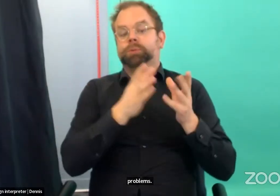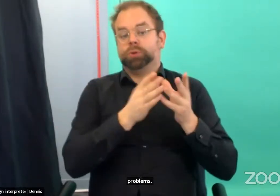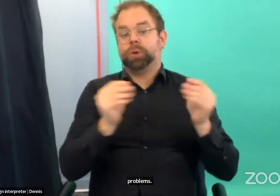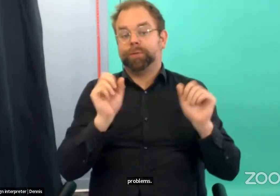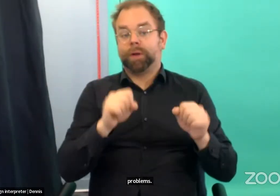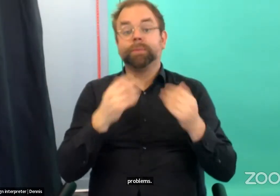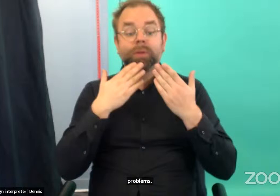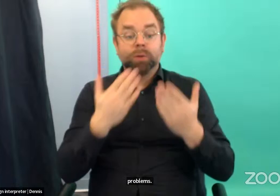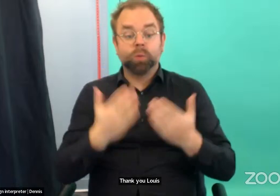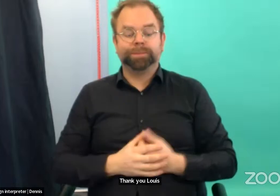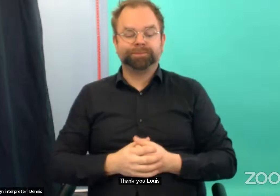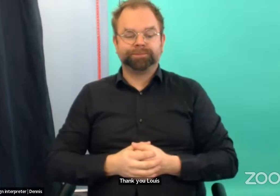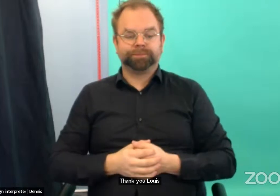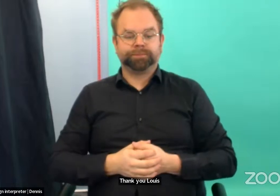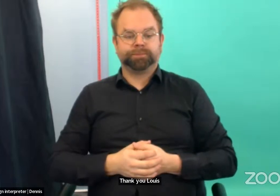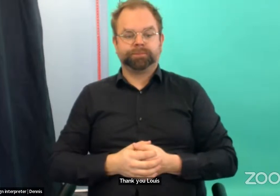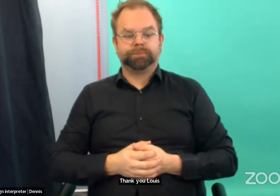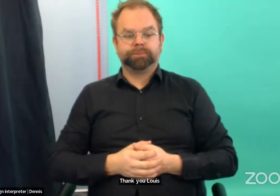calidad.